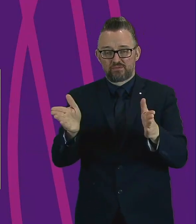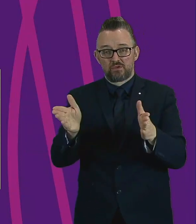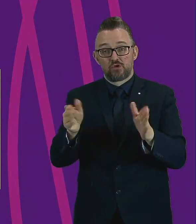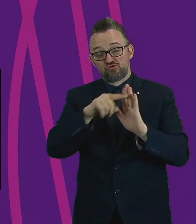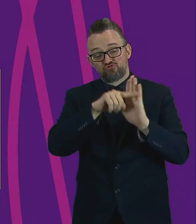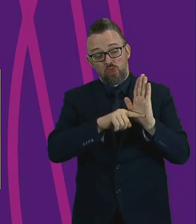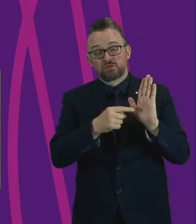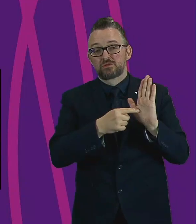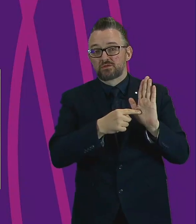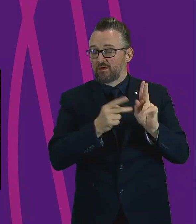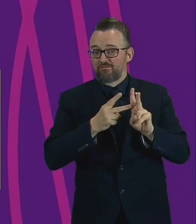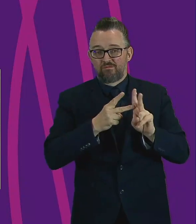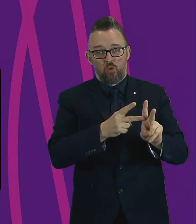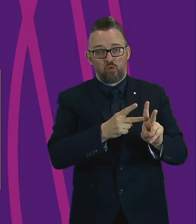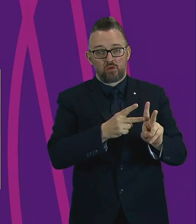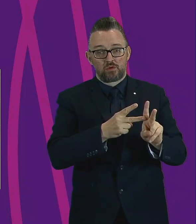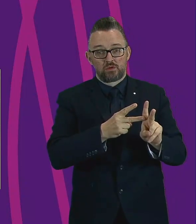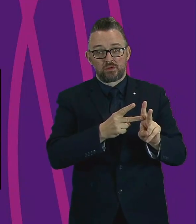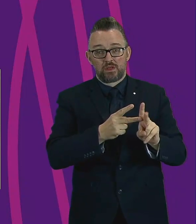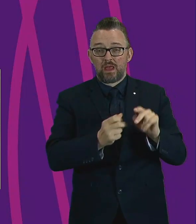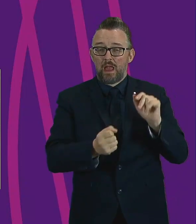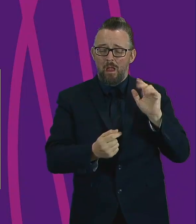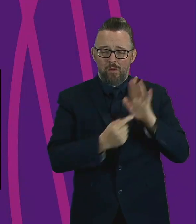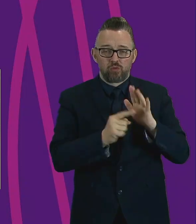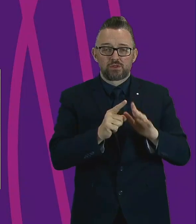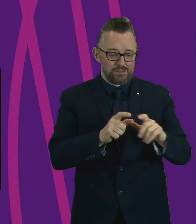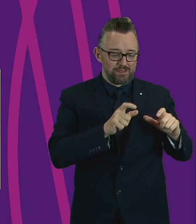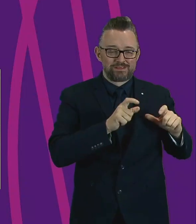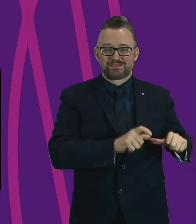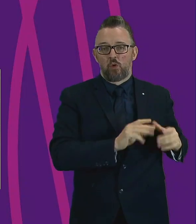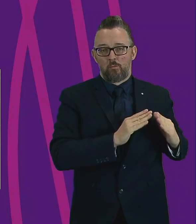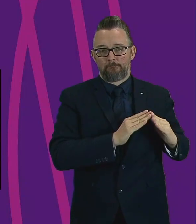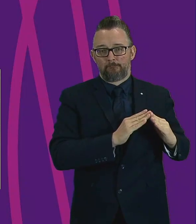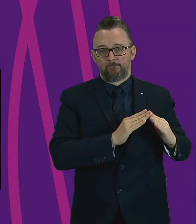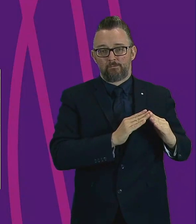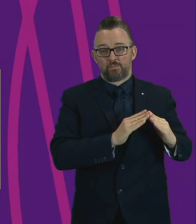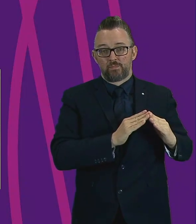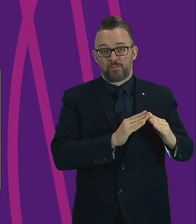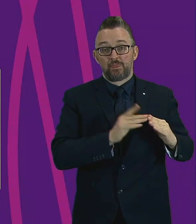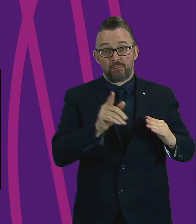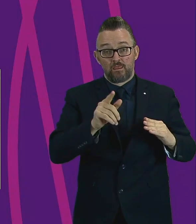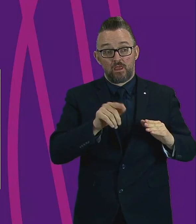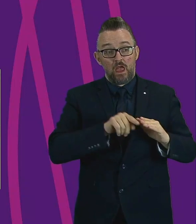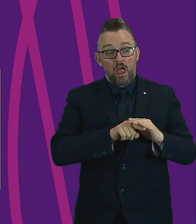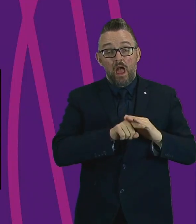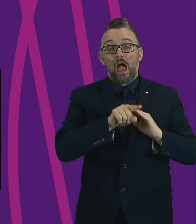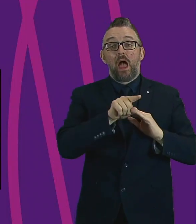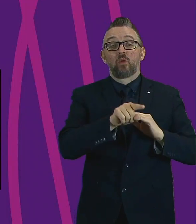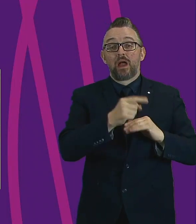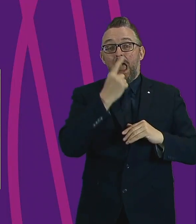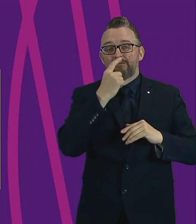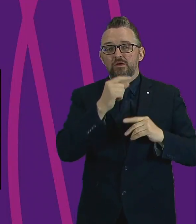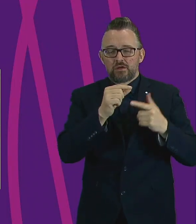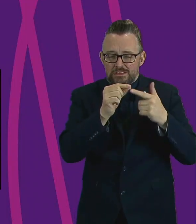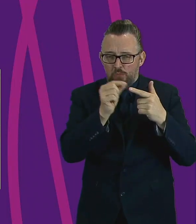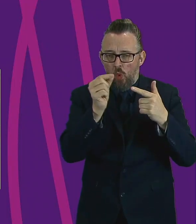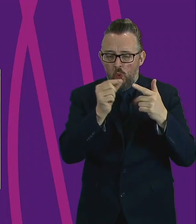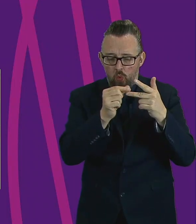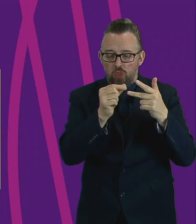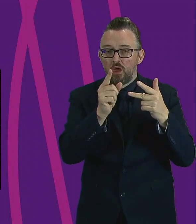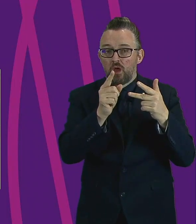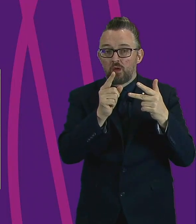rules. Stay at home remains the core message. The reasons for leaving home have increased in a small way, but taking all